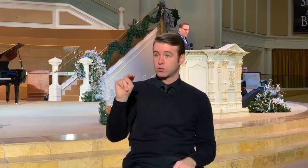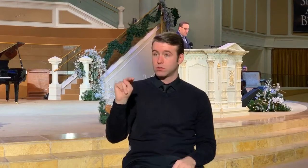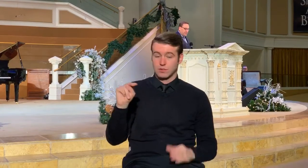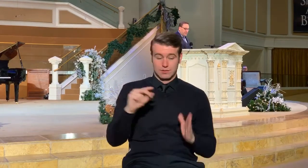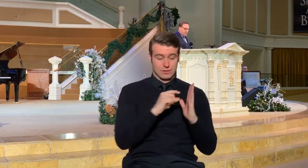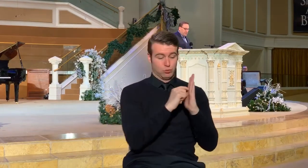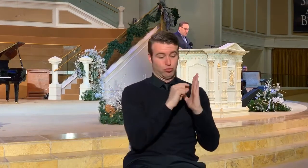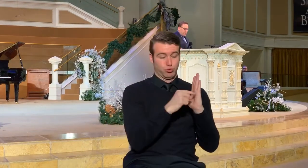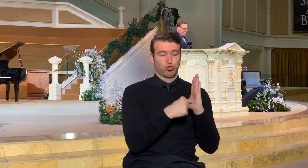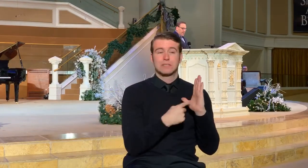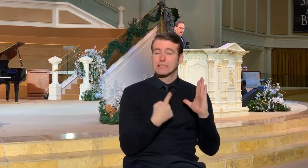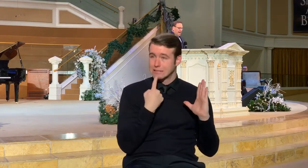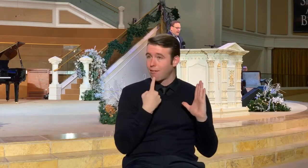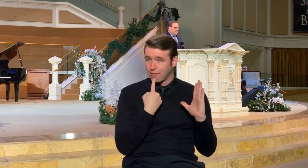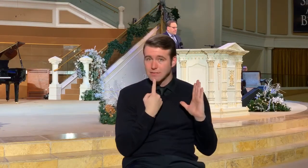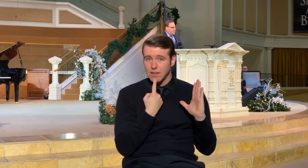text